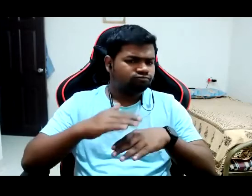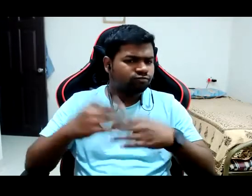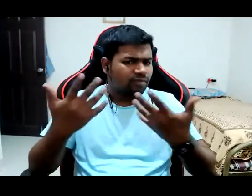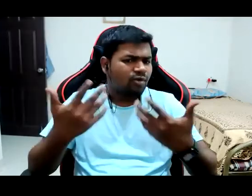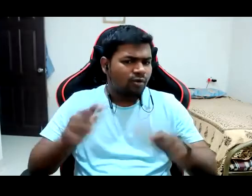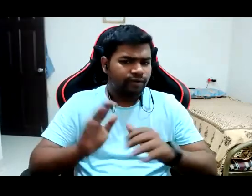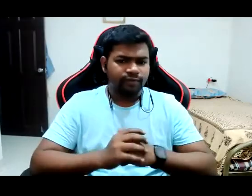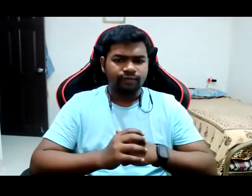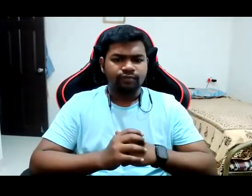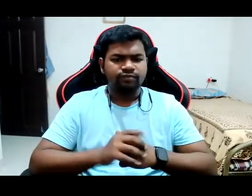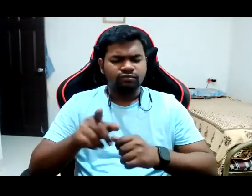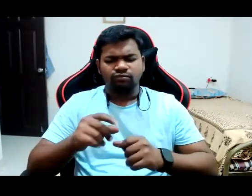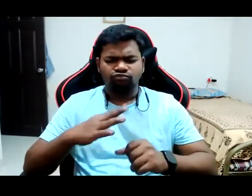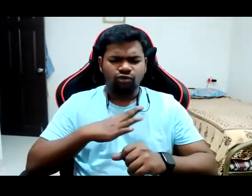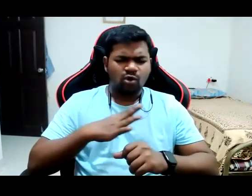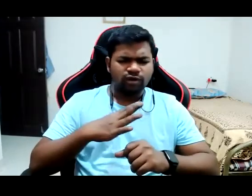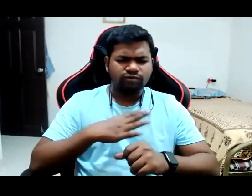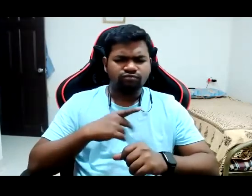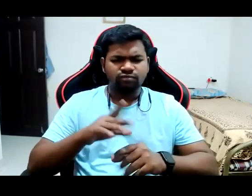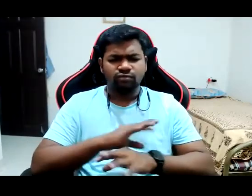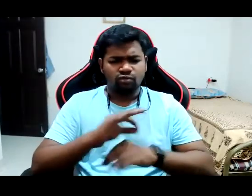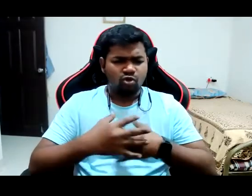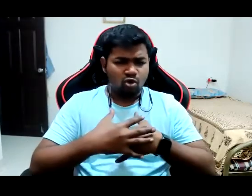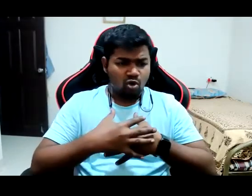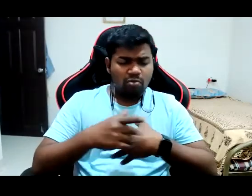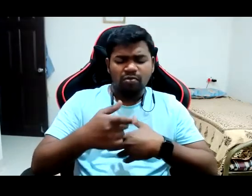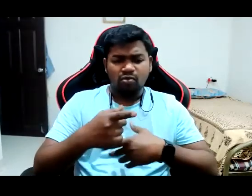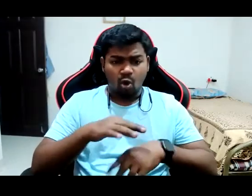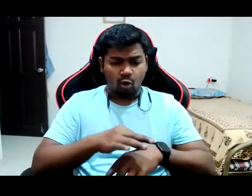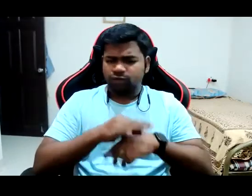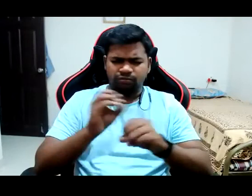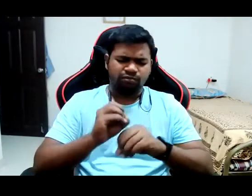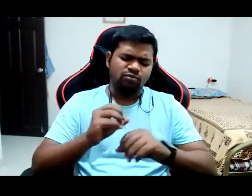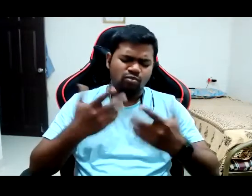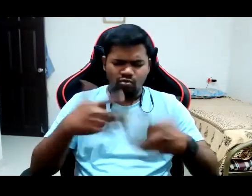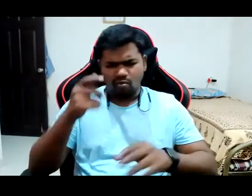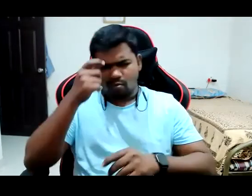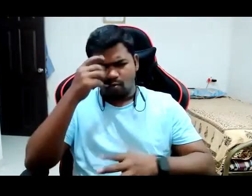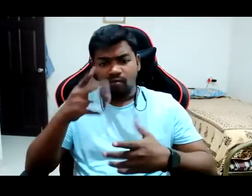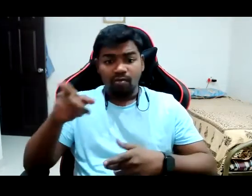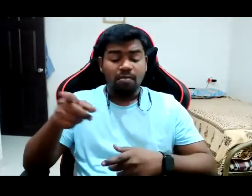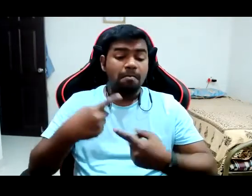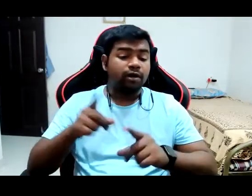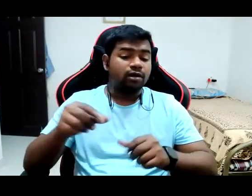So it's okay if it's not completely original. We're more interested in how you approach the problem and what you come up with.